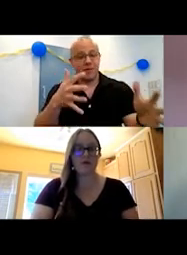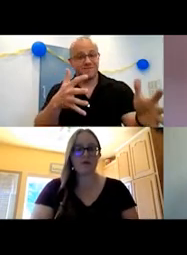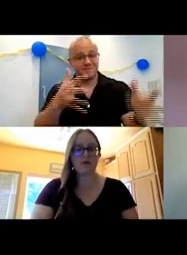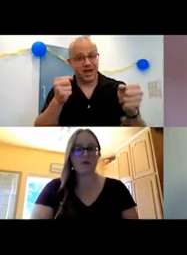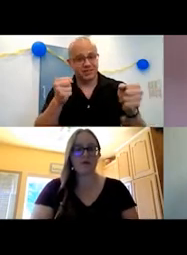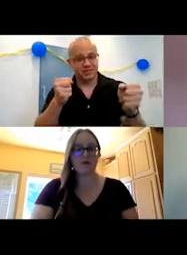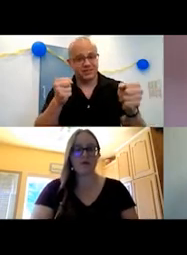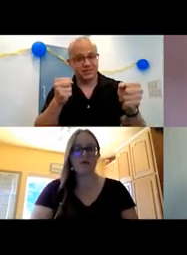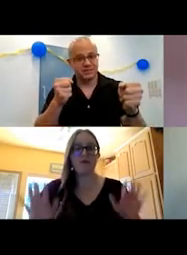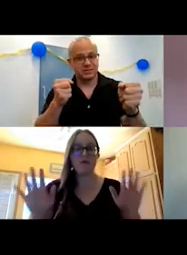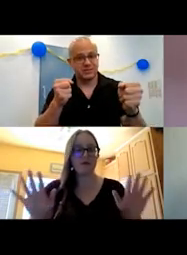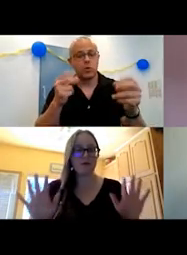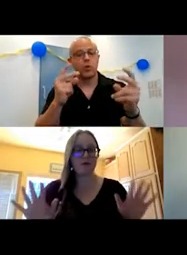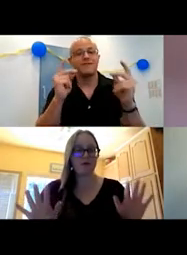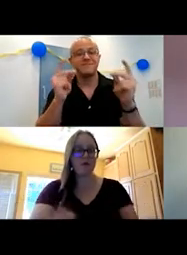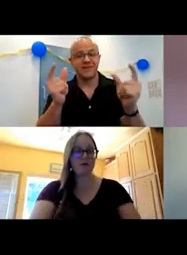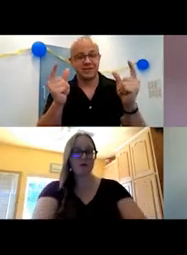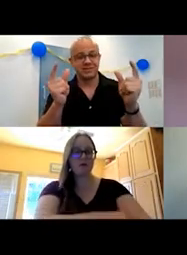on the arm.